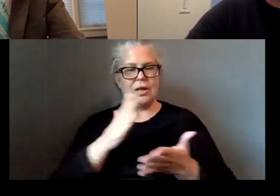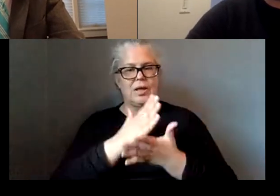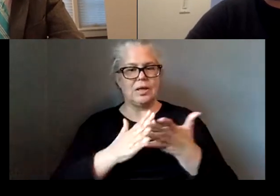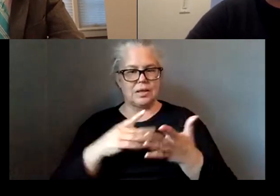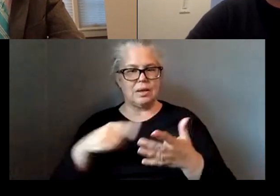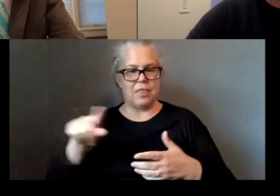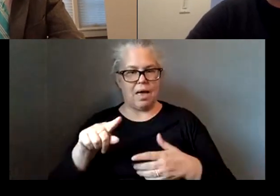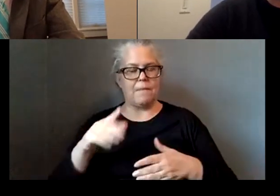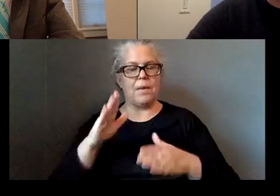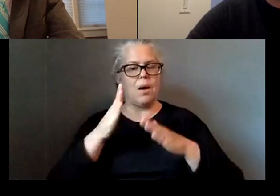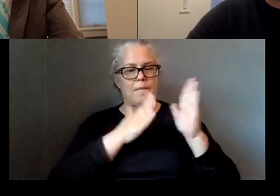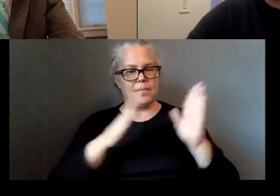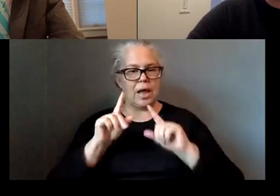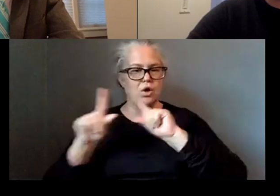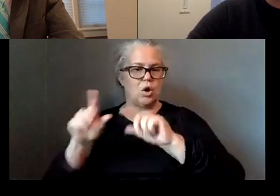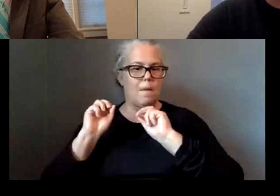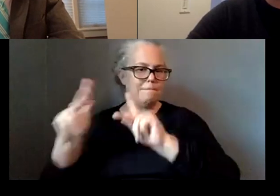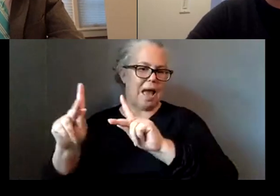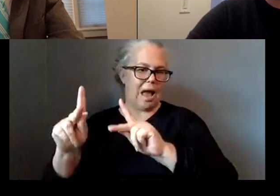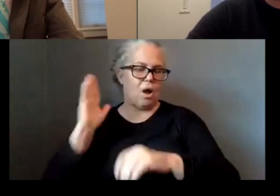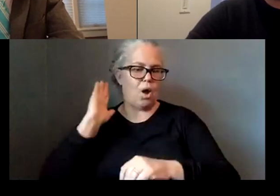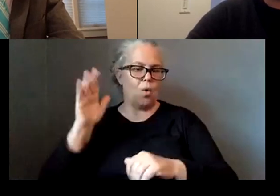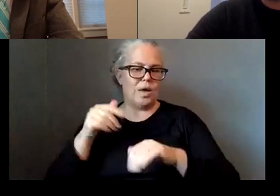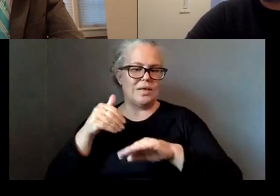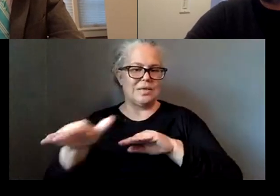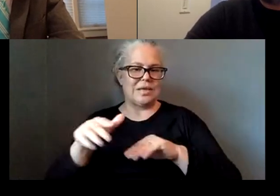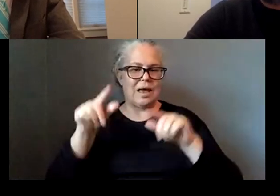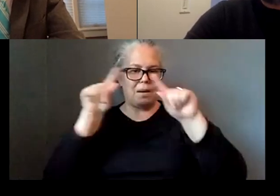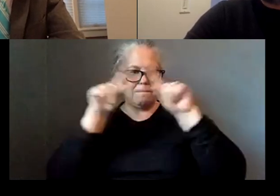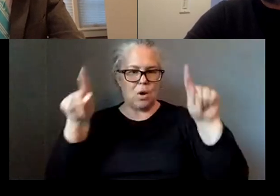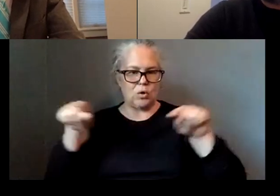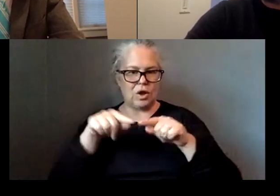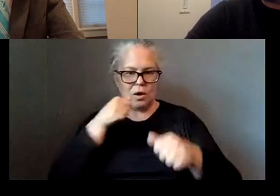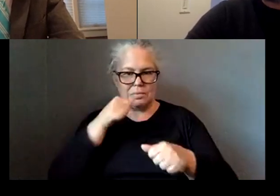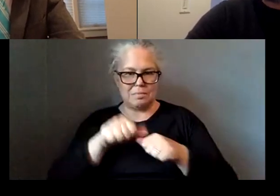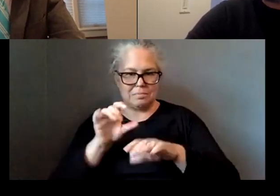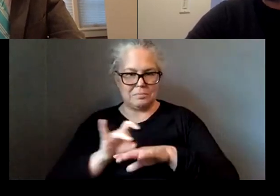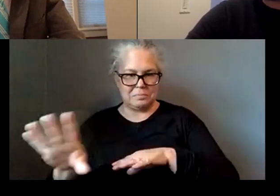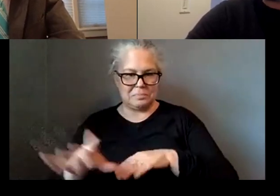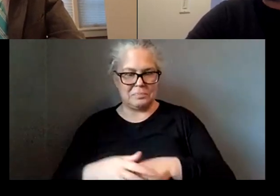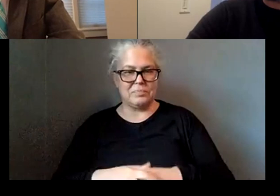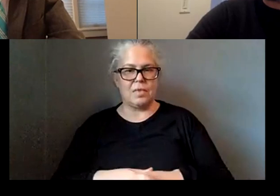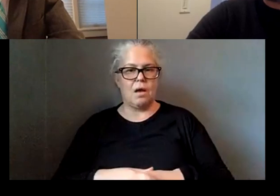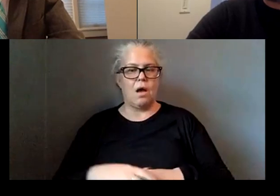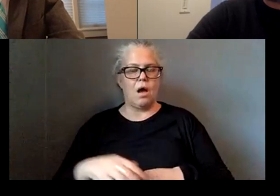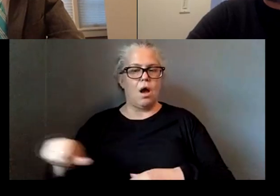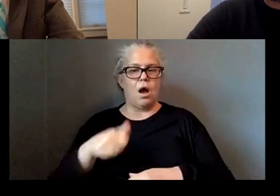planning to go back, and we'll be sending you postcards about that. That's good. Other notes about